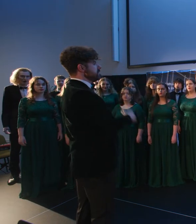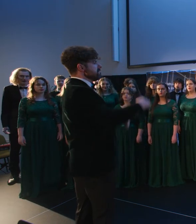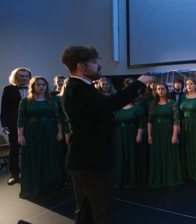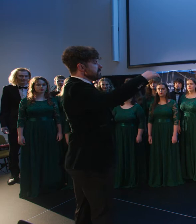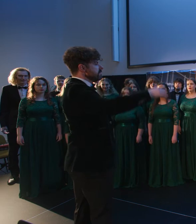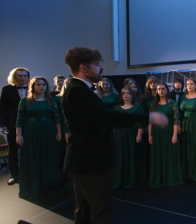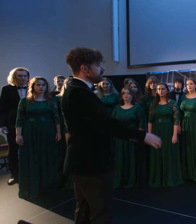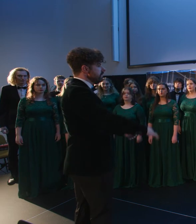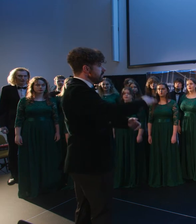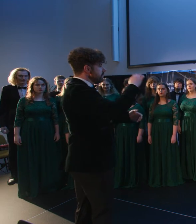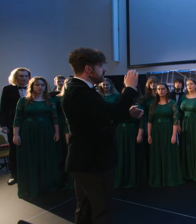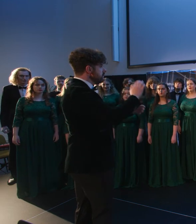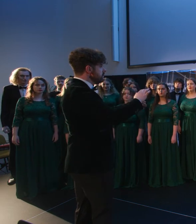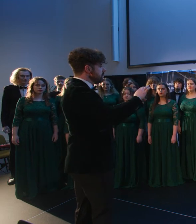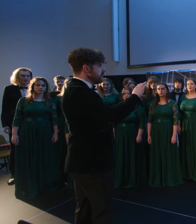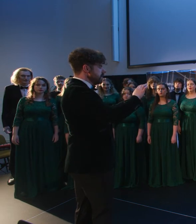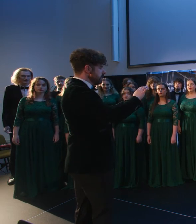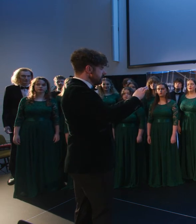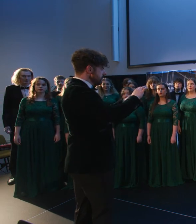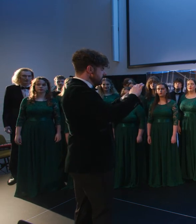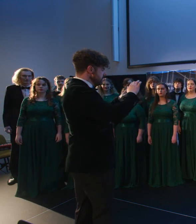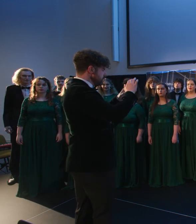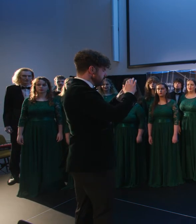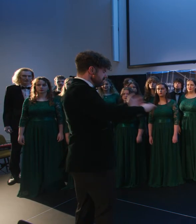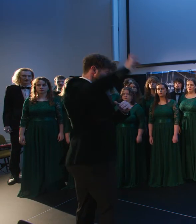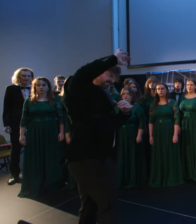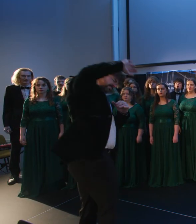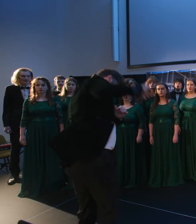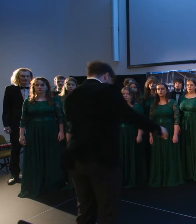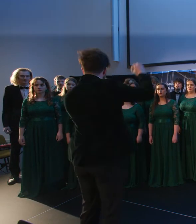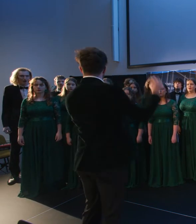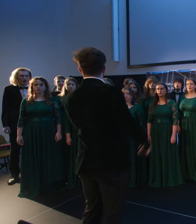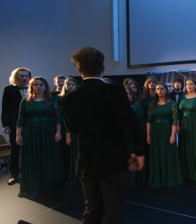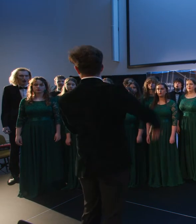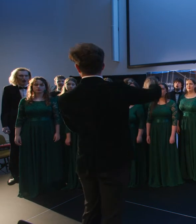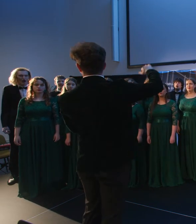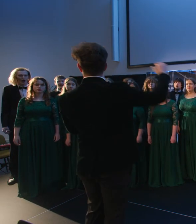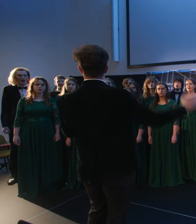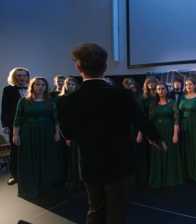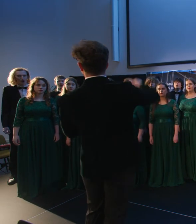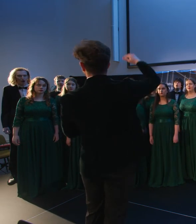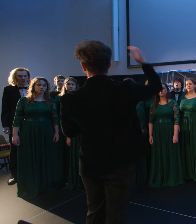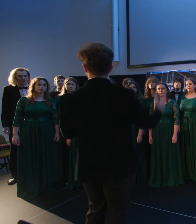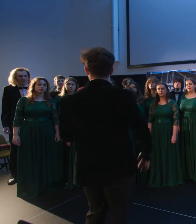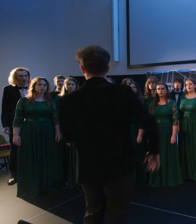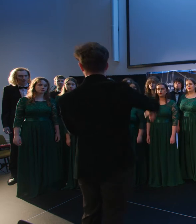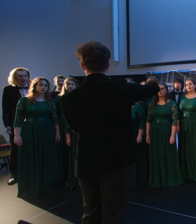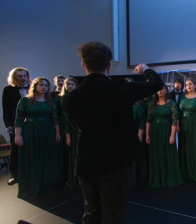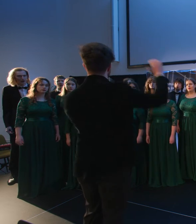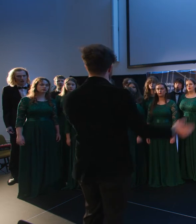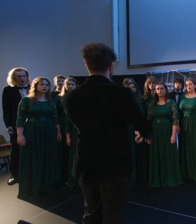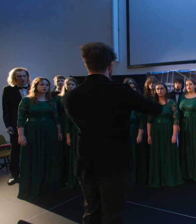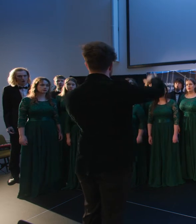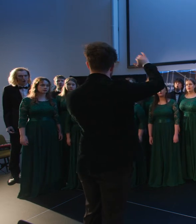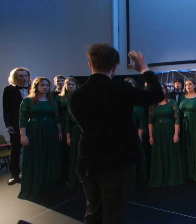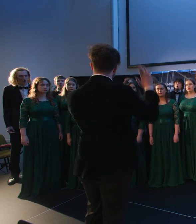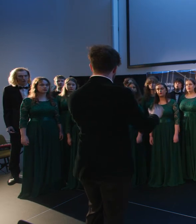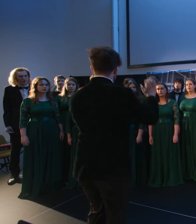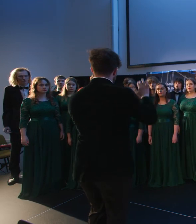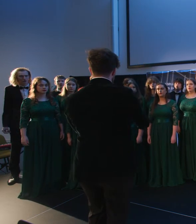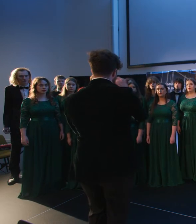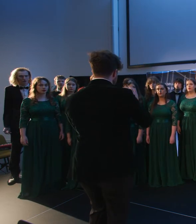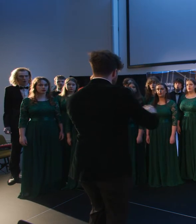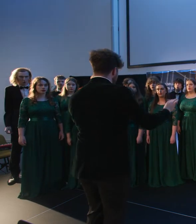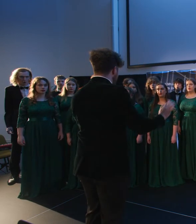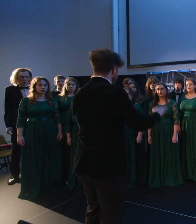in your hand, it will land you straight in the promised land. Keep your hand on the plow.